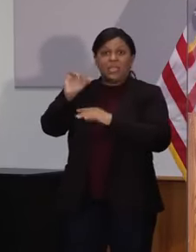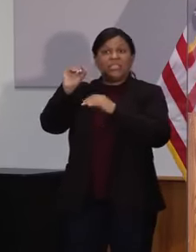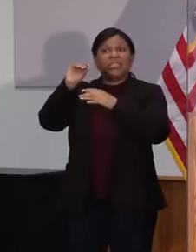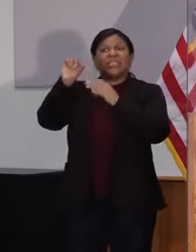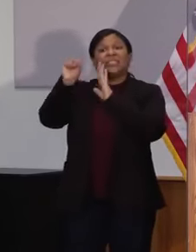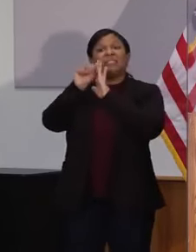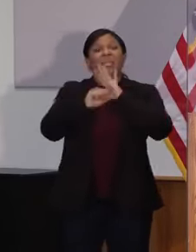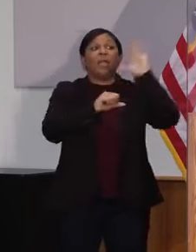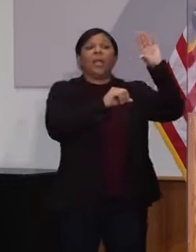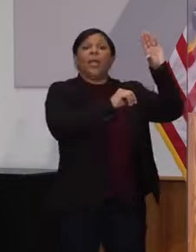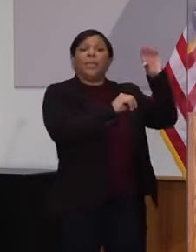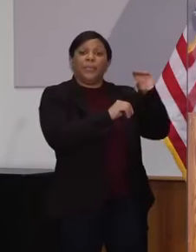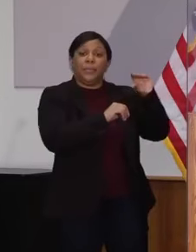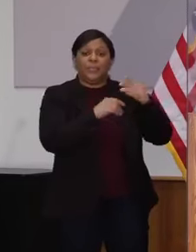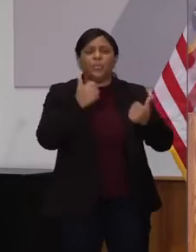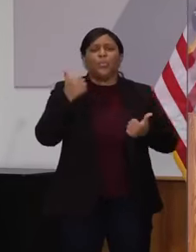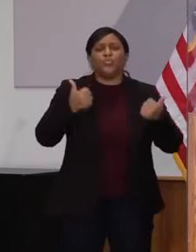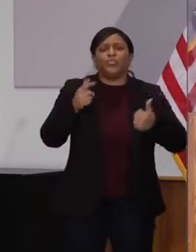you can.